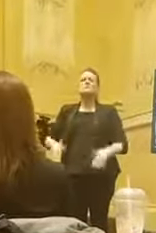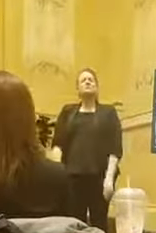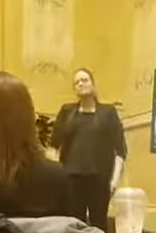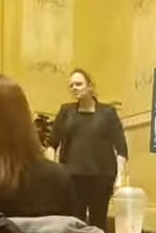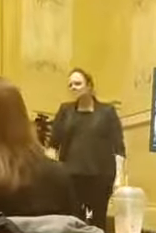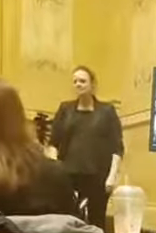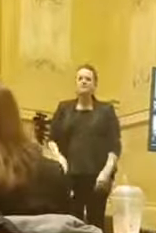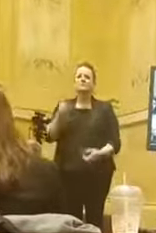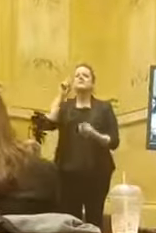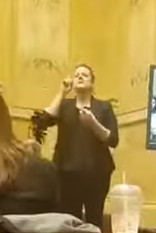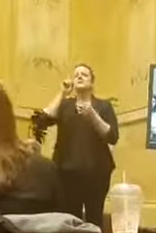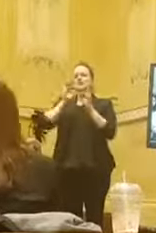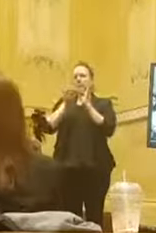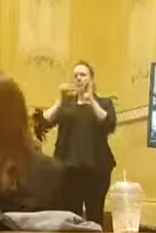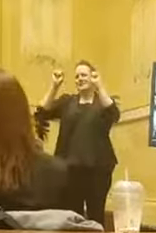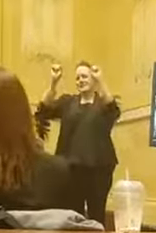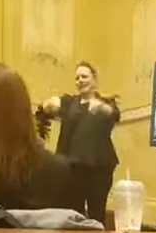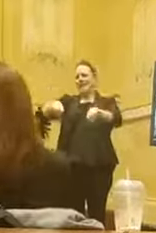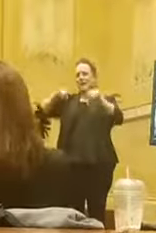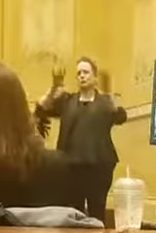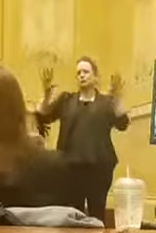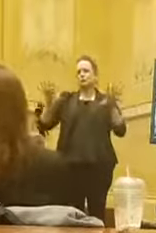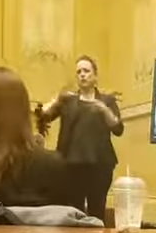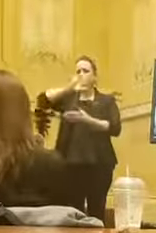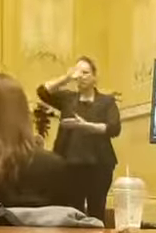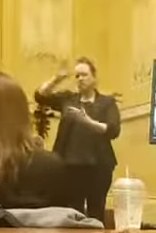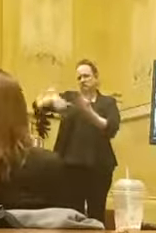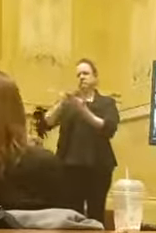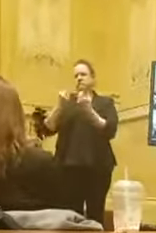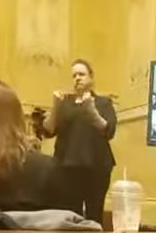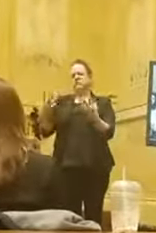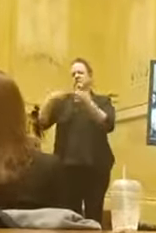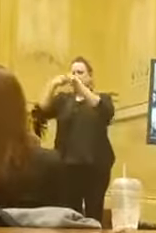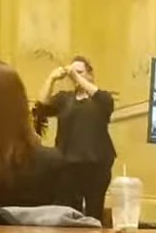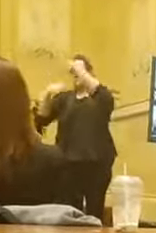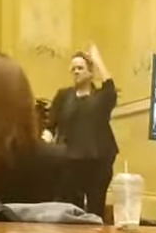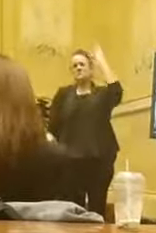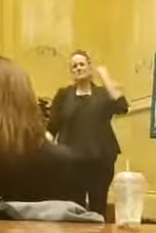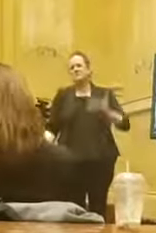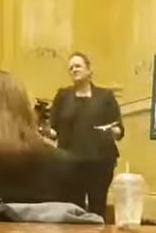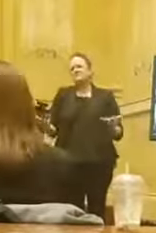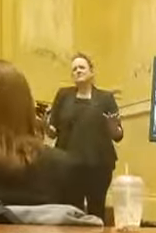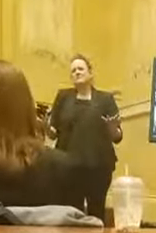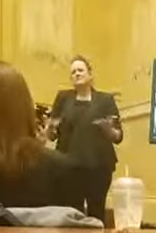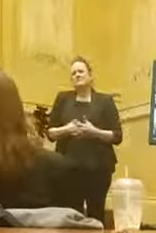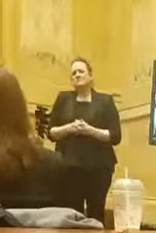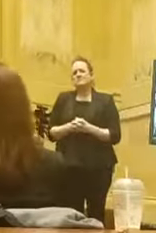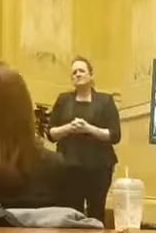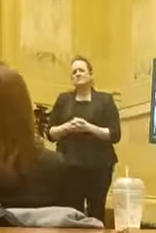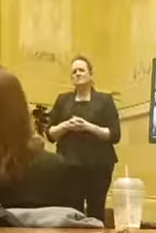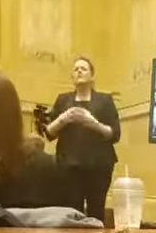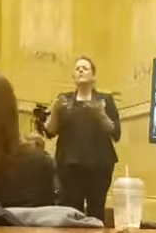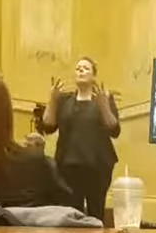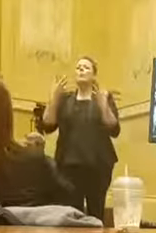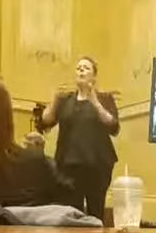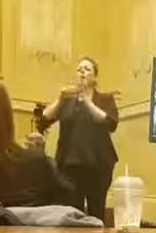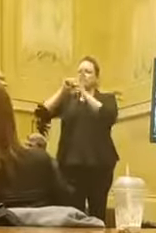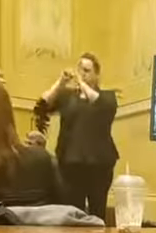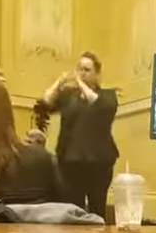that they need a sign language interpreter. And that's what we're fighting for, the right to make sure that that's accessible to them.